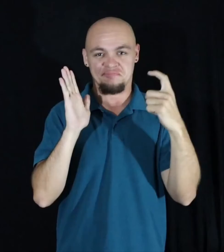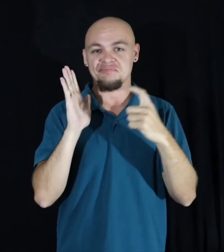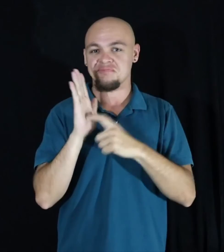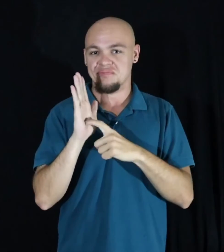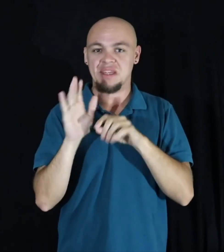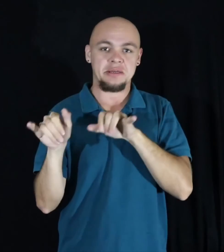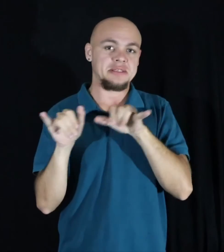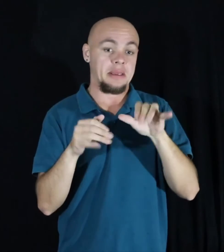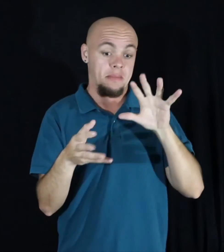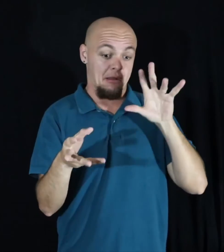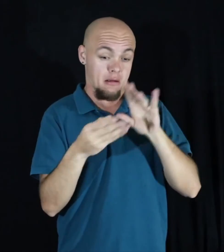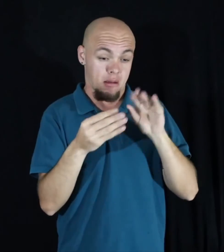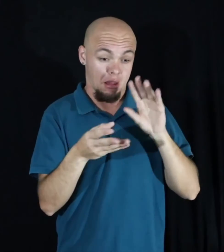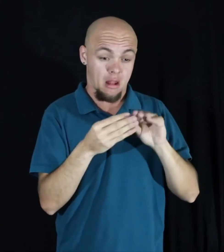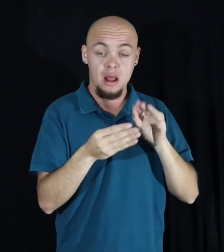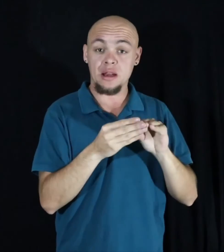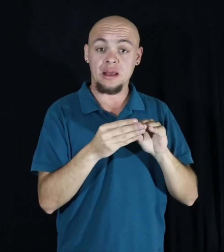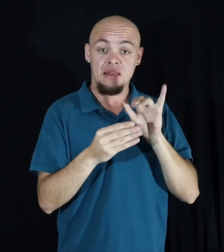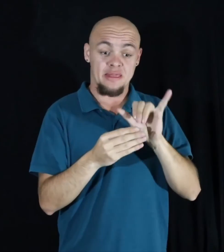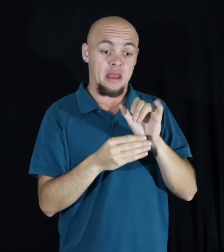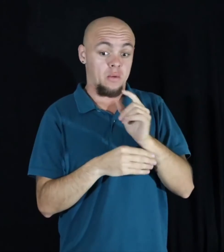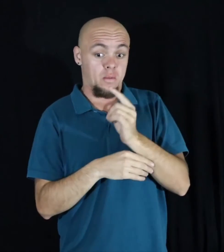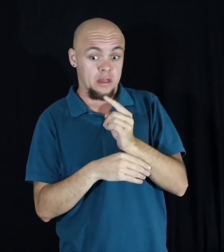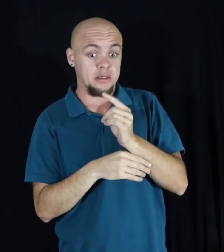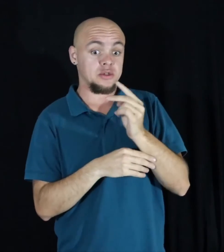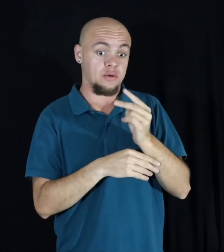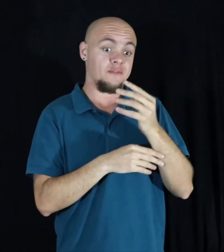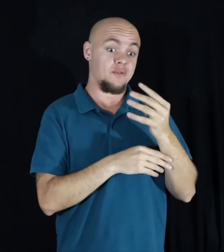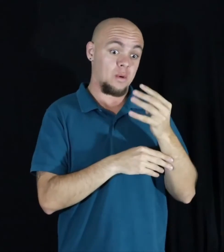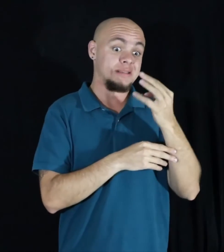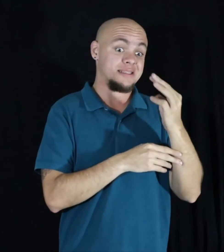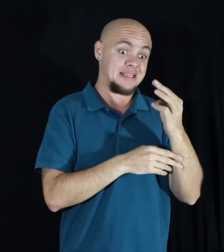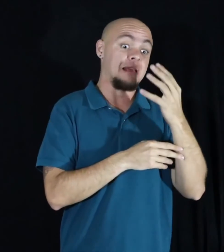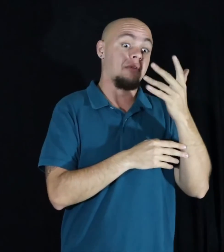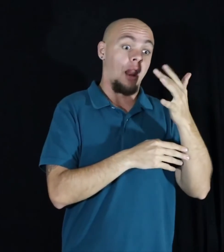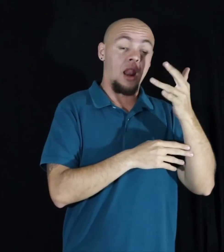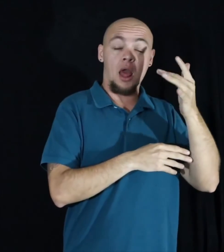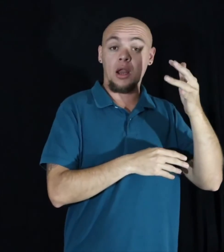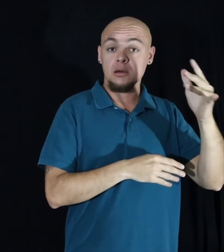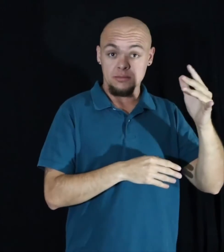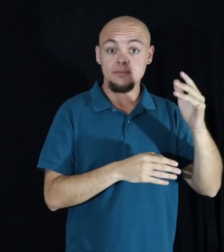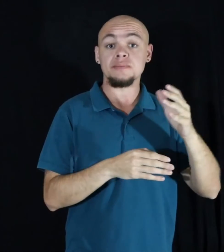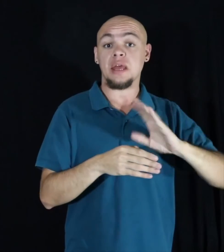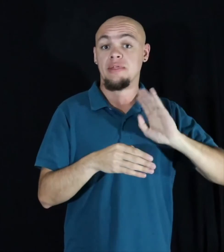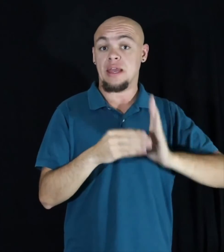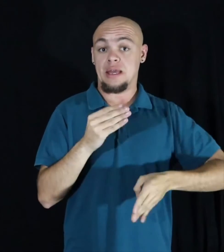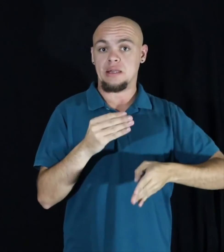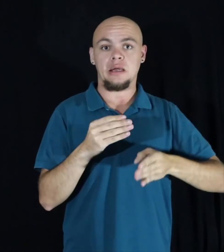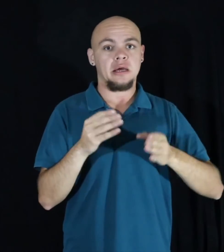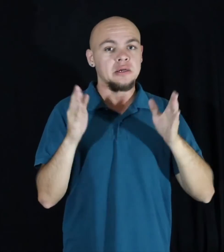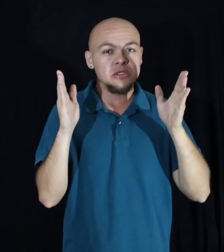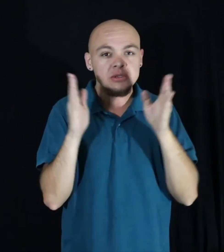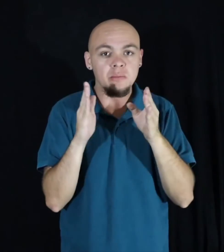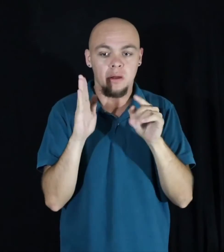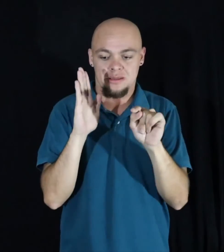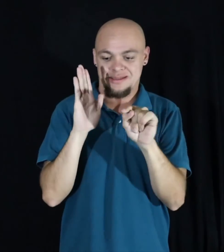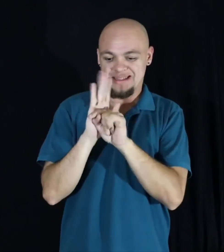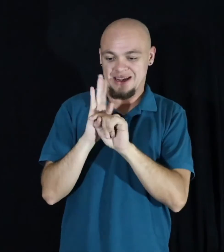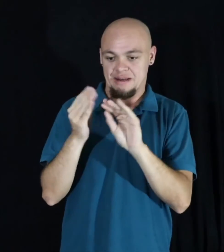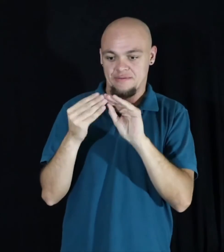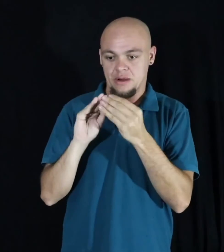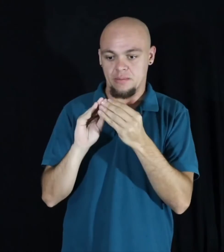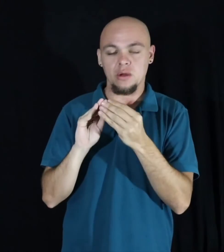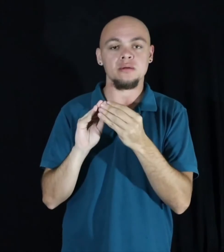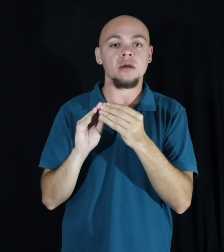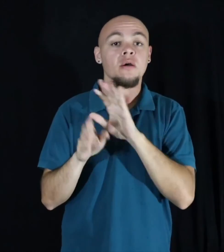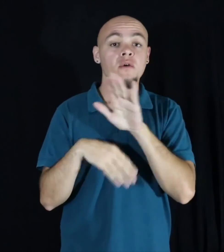like adding the ever doubling integers to get bigger and bigger numbers actually ends up giving you a very small negative number, the sum